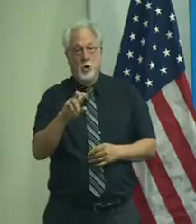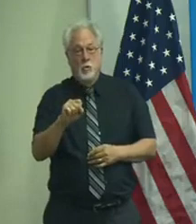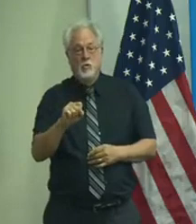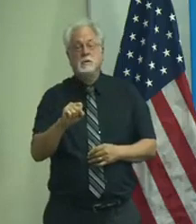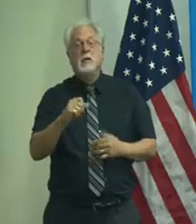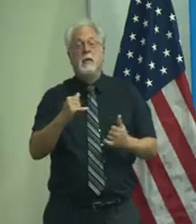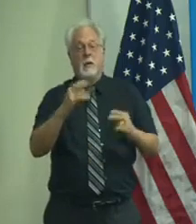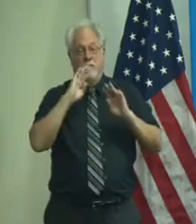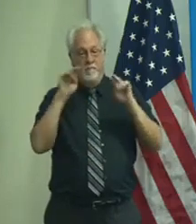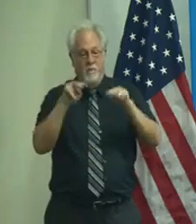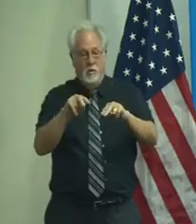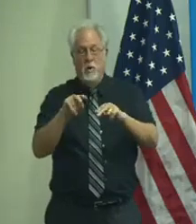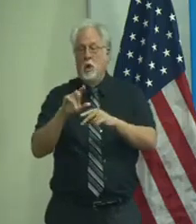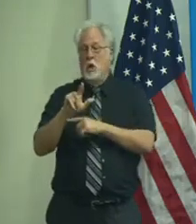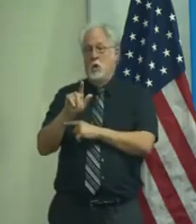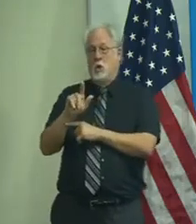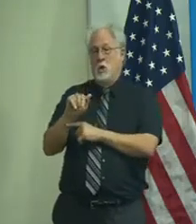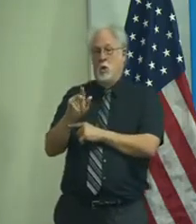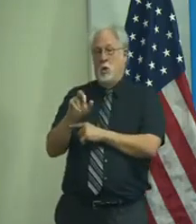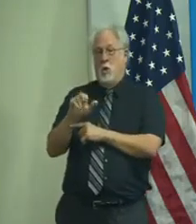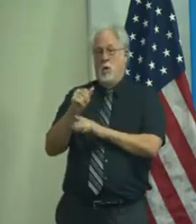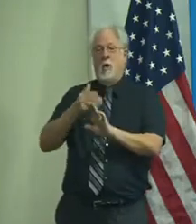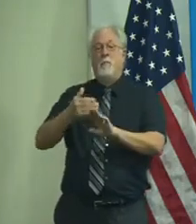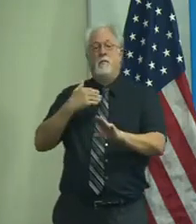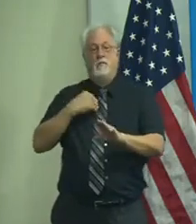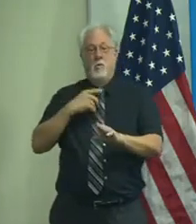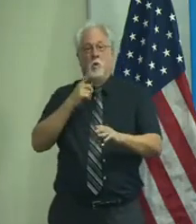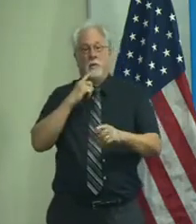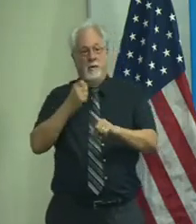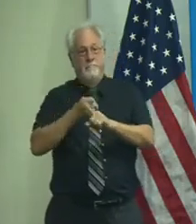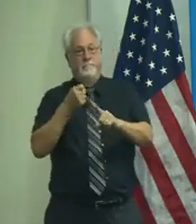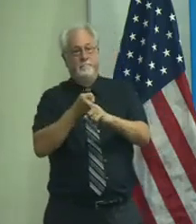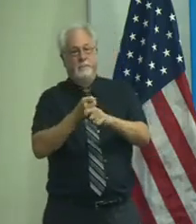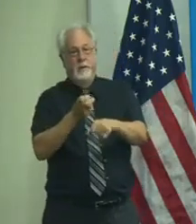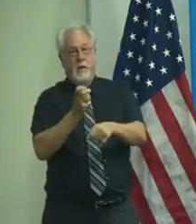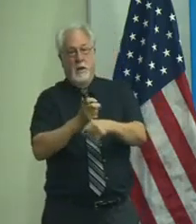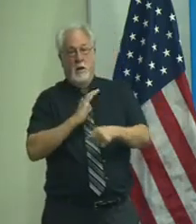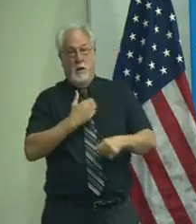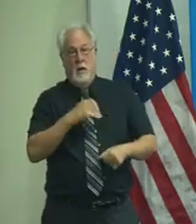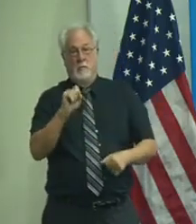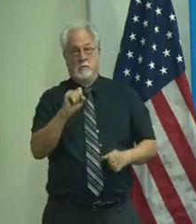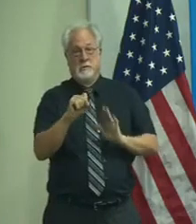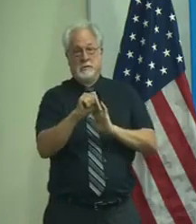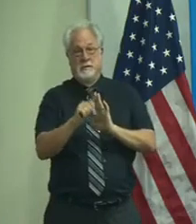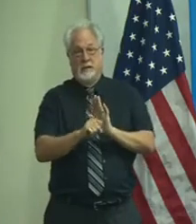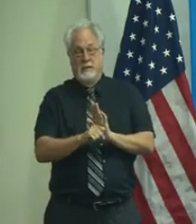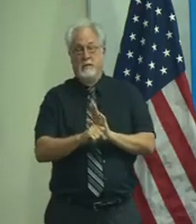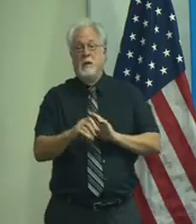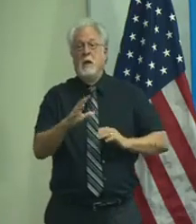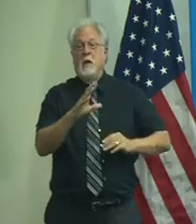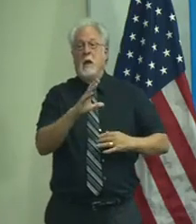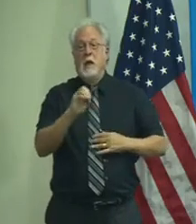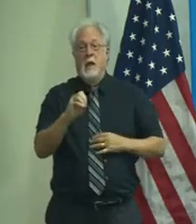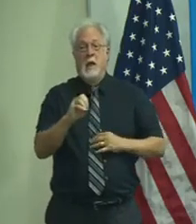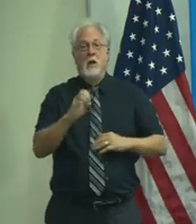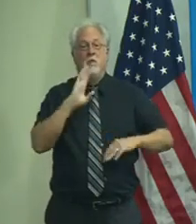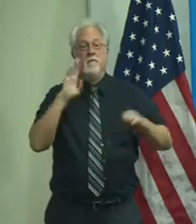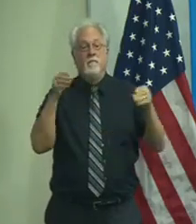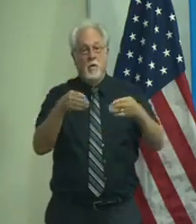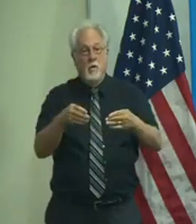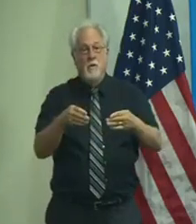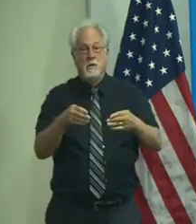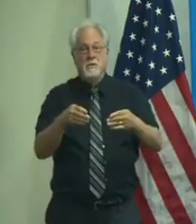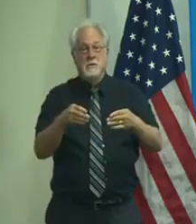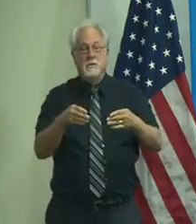now to focus on Laura before it has any major impacts on our state. And the focus is